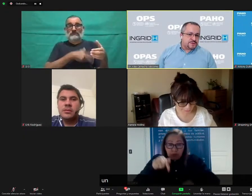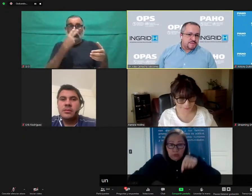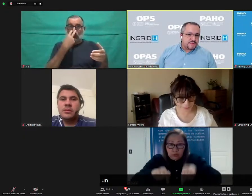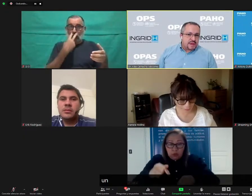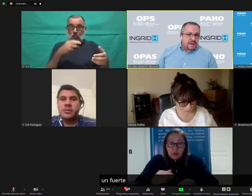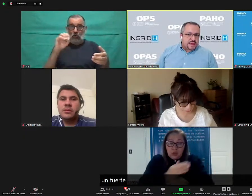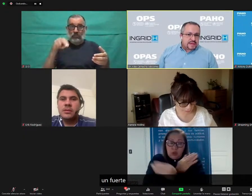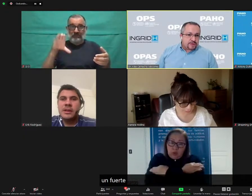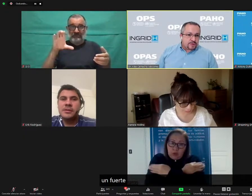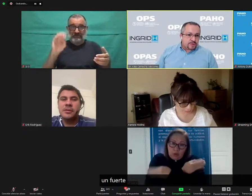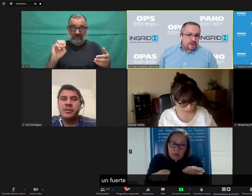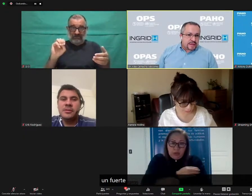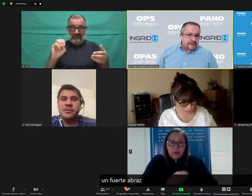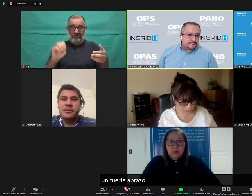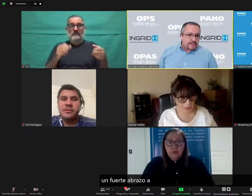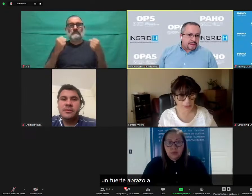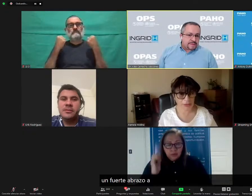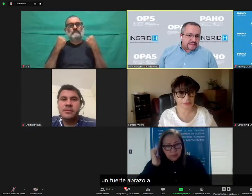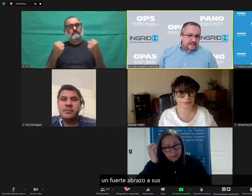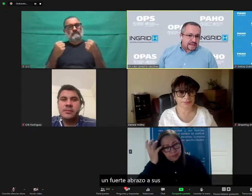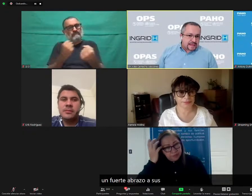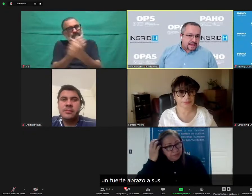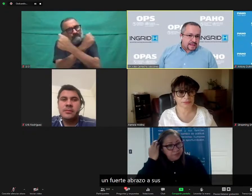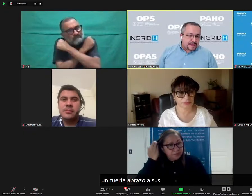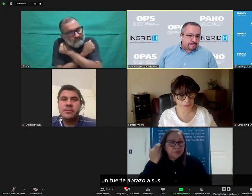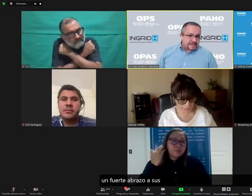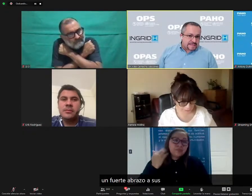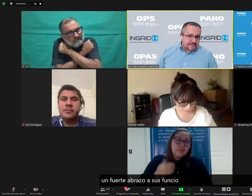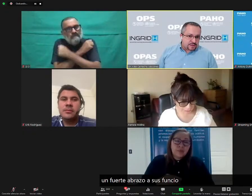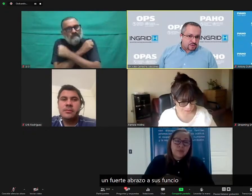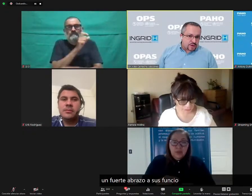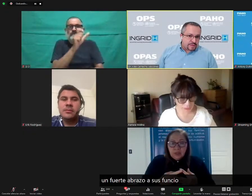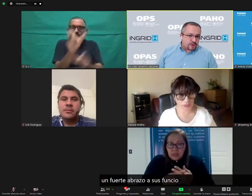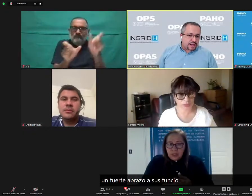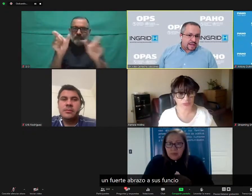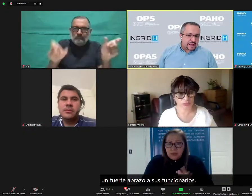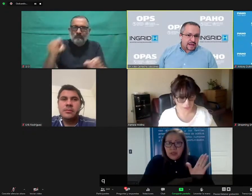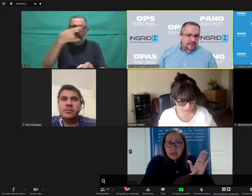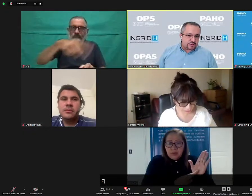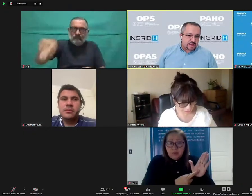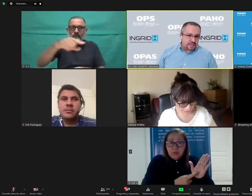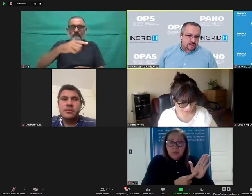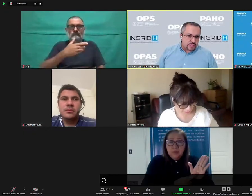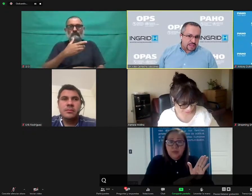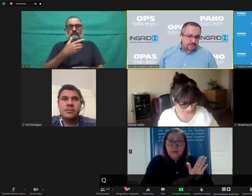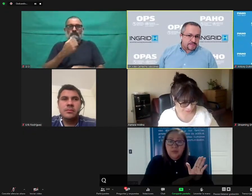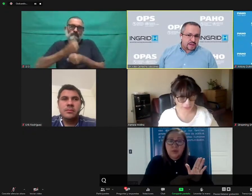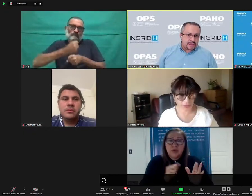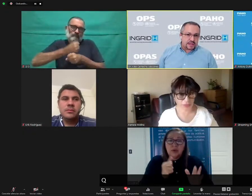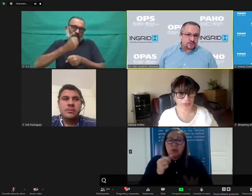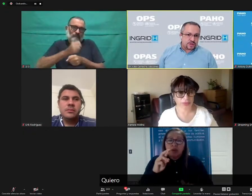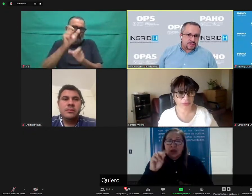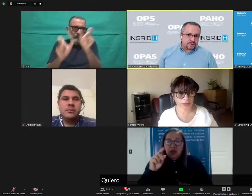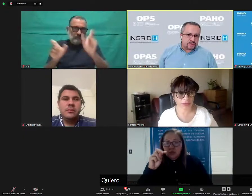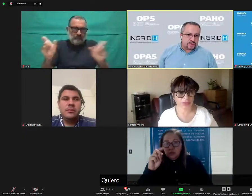capacity this is a great word that we've done so first of all i would like to introduce anthony